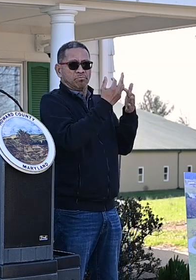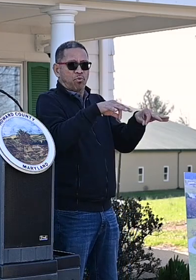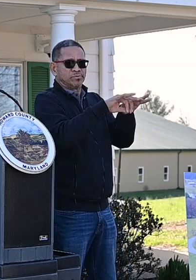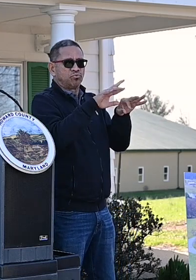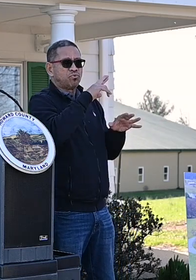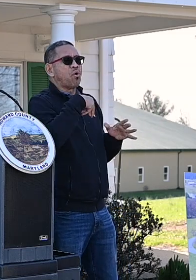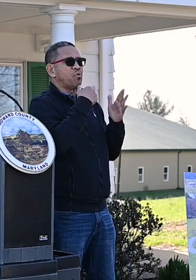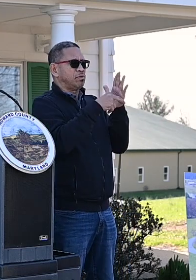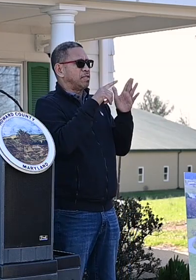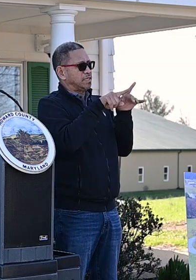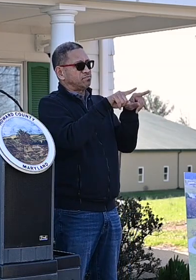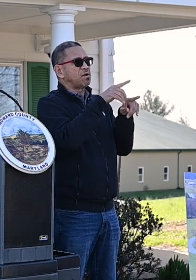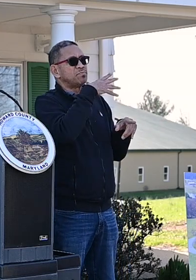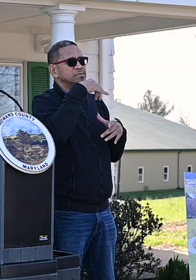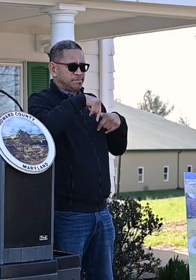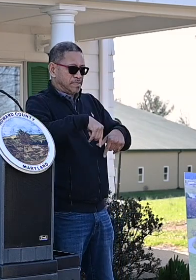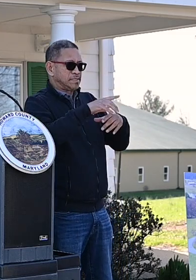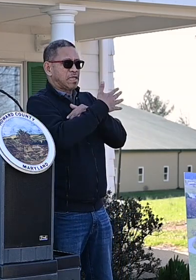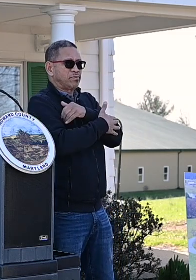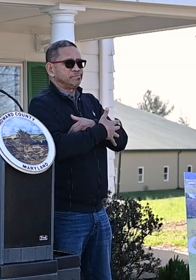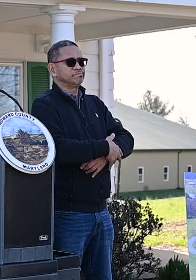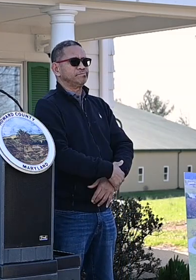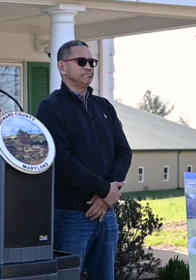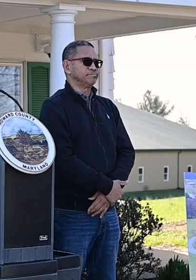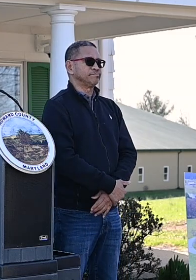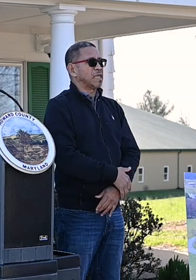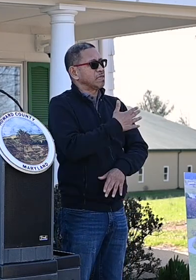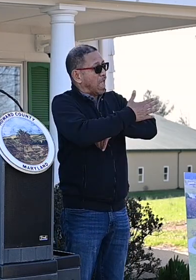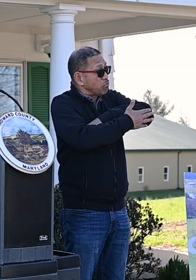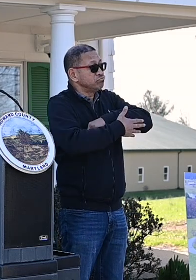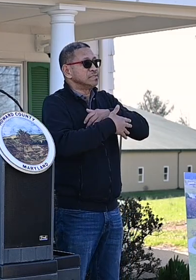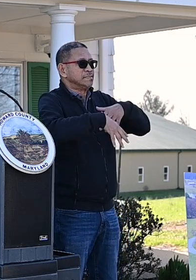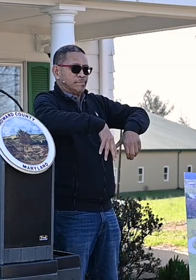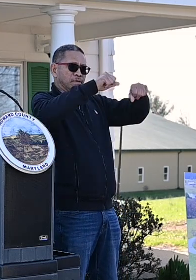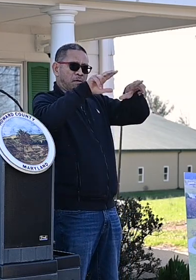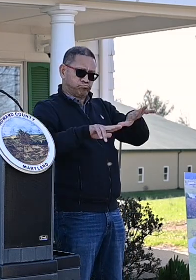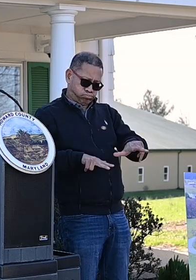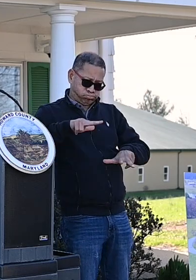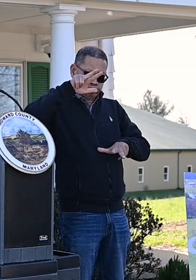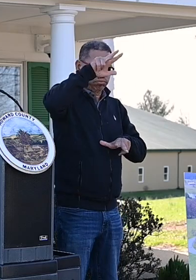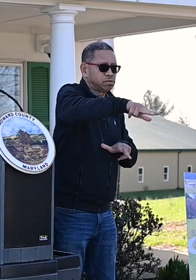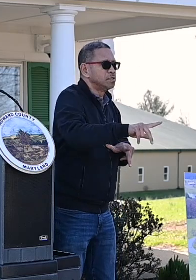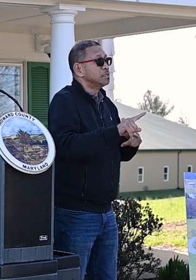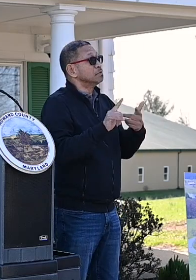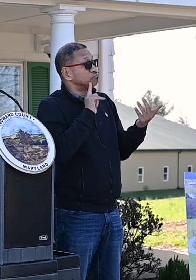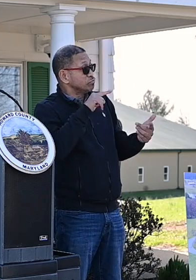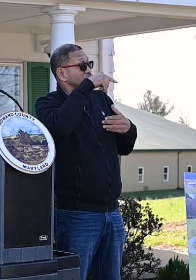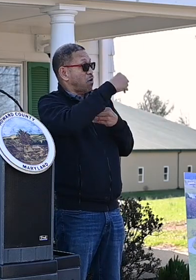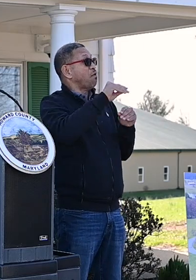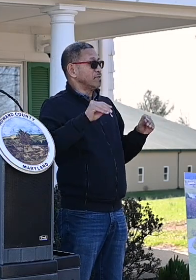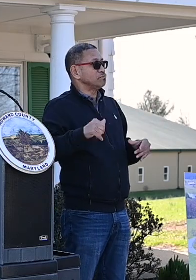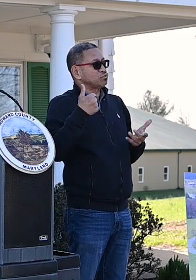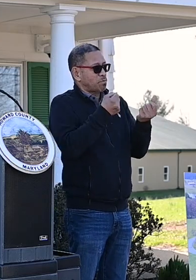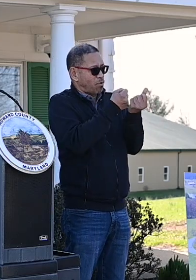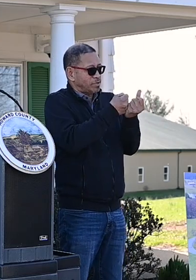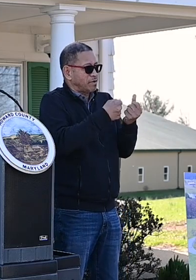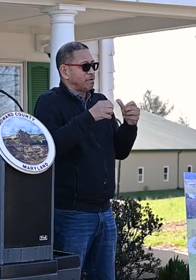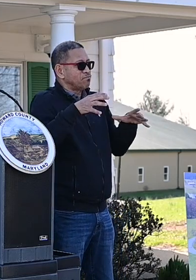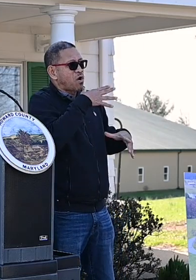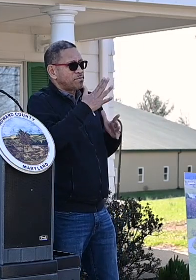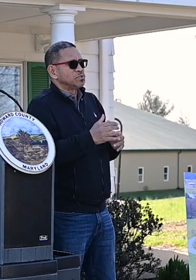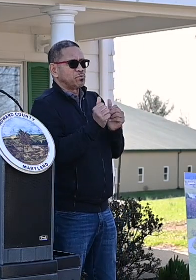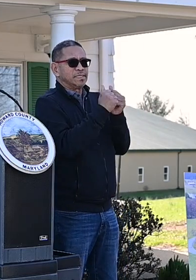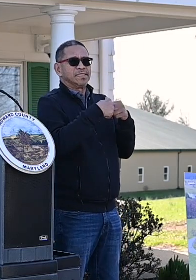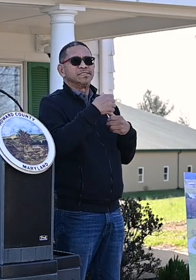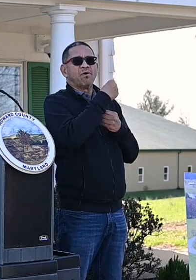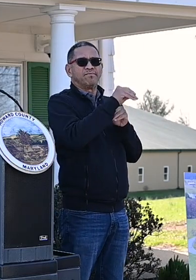as farmers serve in the county. The county is taking a giant step with this Office of Agriculture and supporting the farmers with this Office